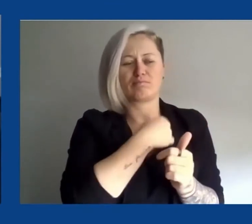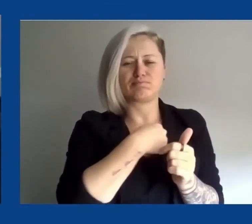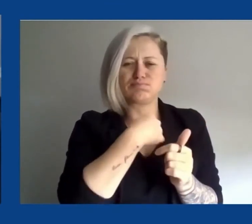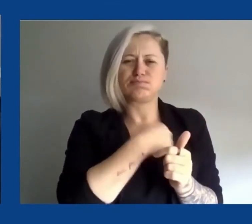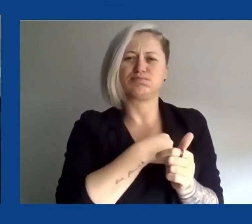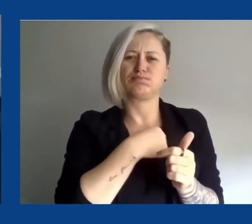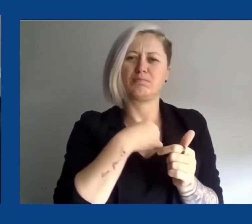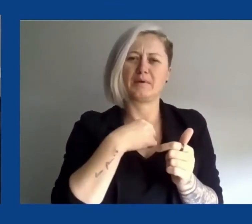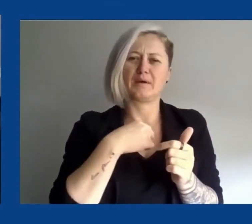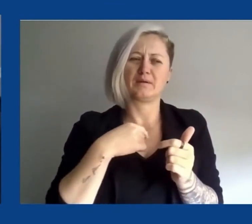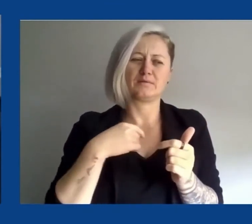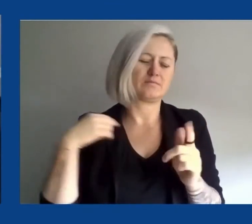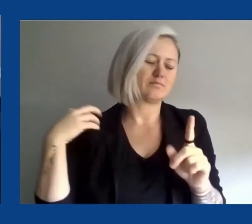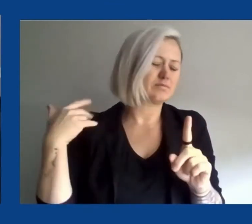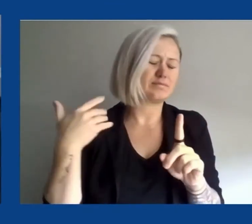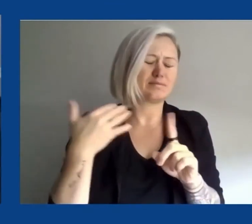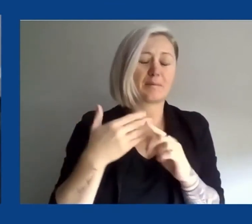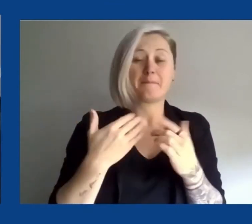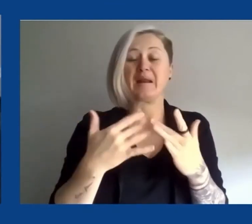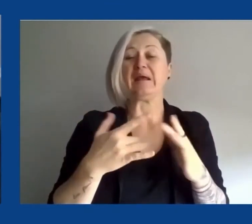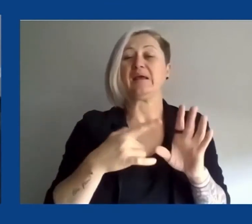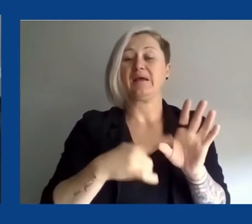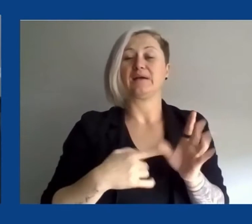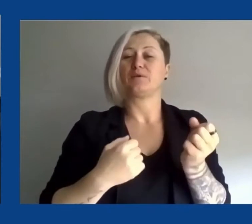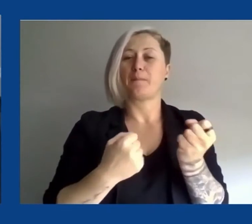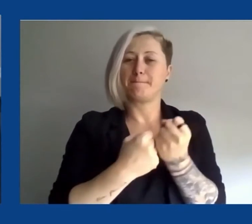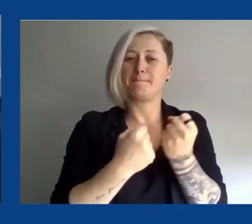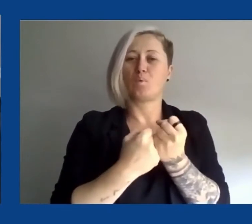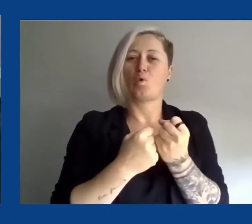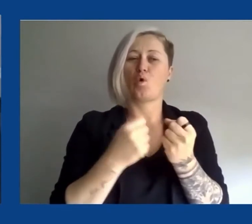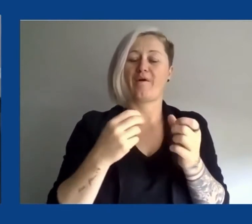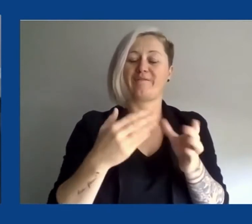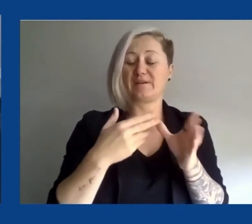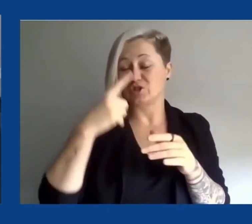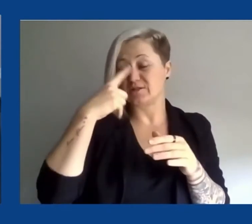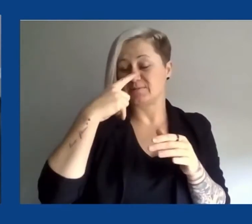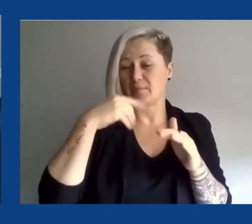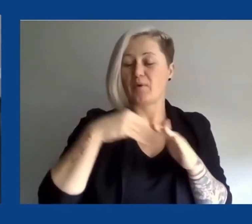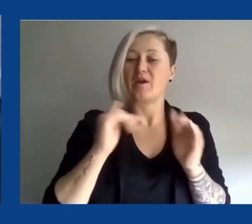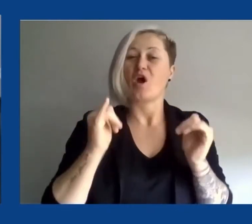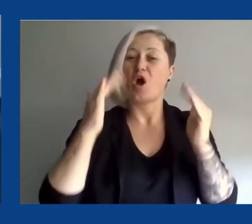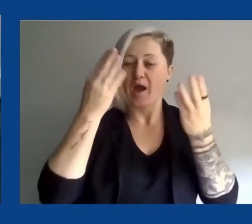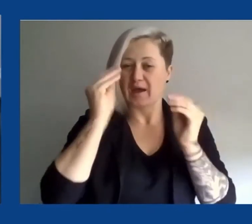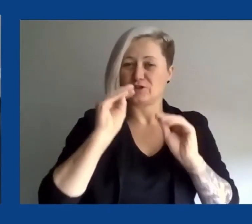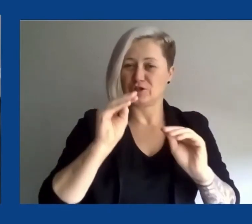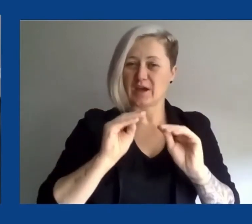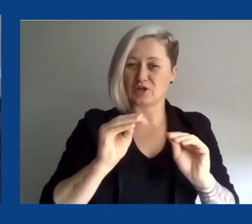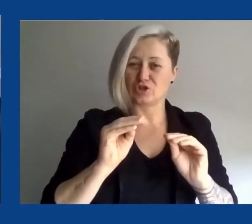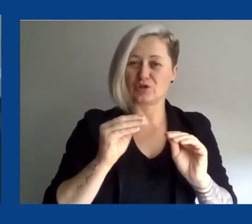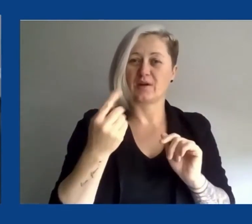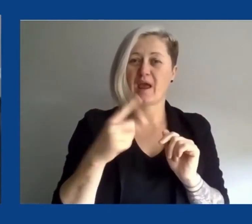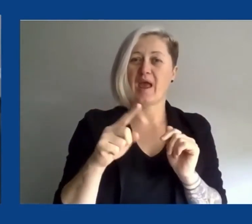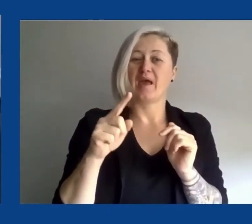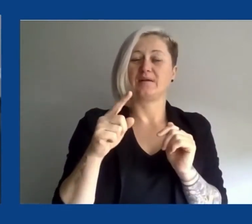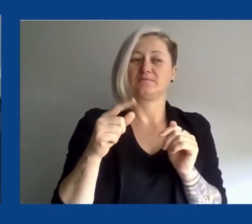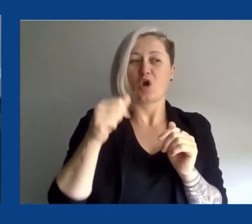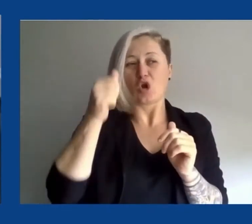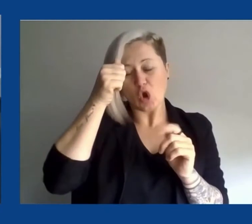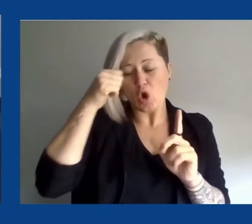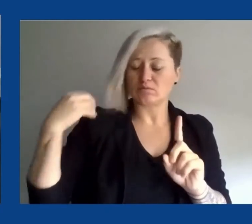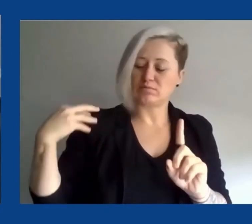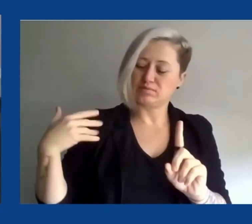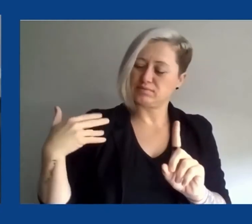support of Indigenous people in higher education. And I know that over those decades, she has done